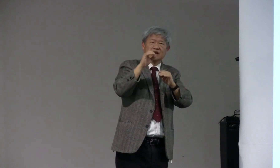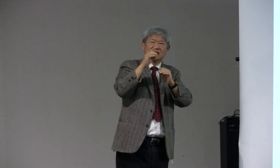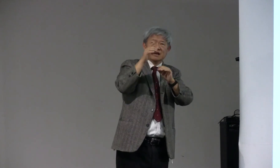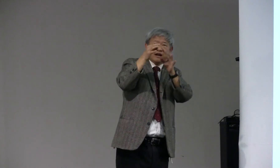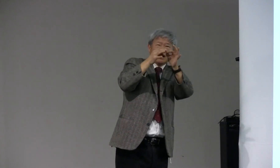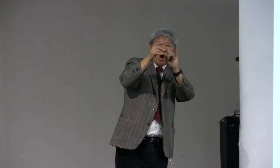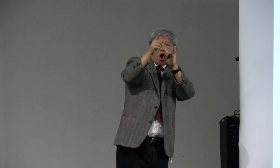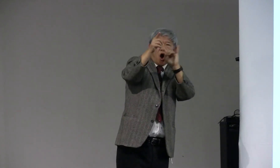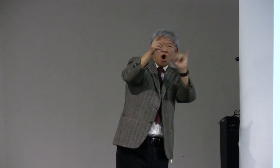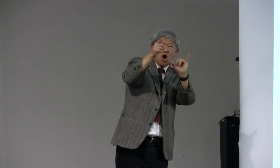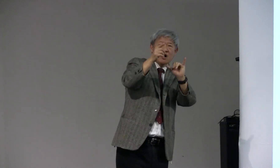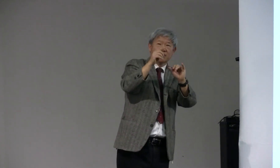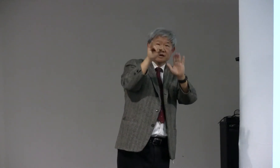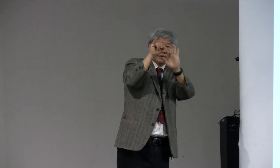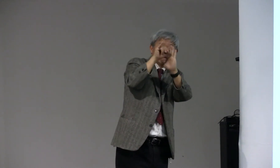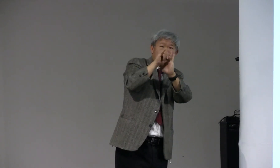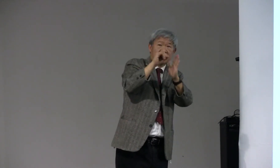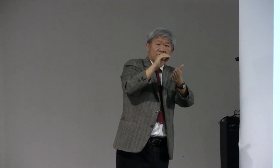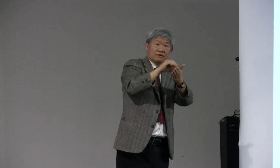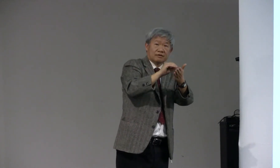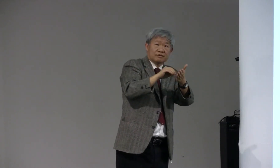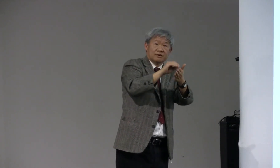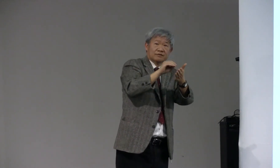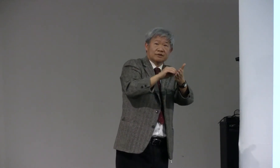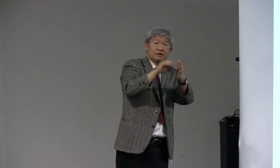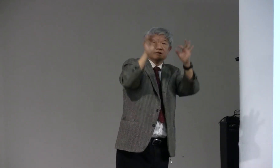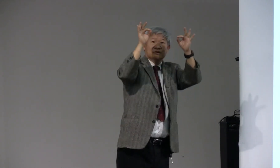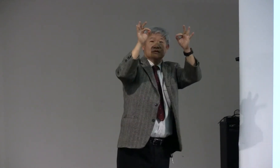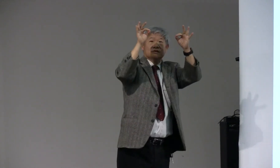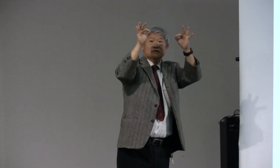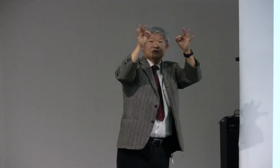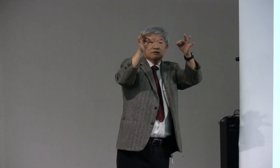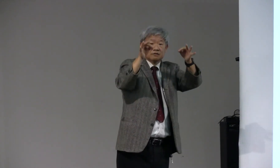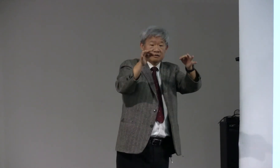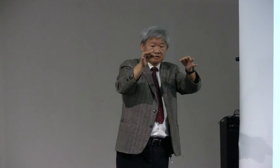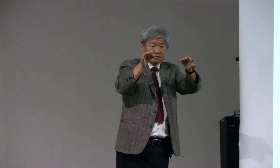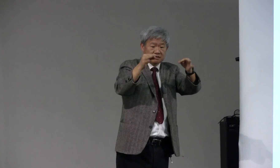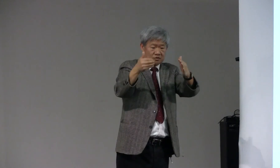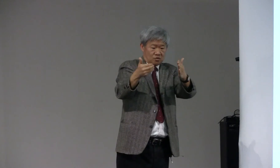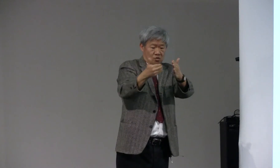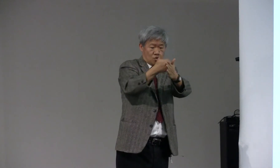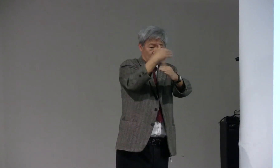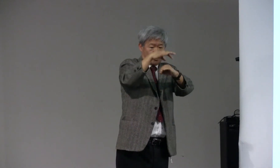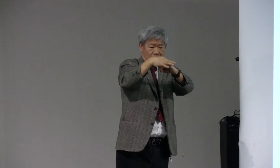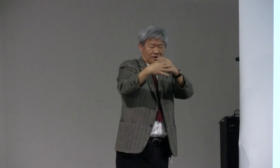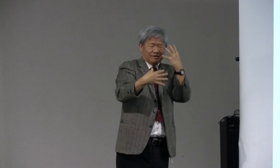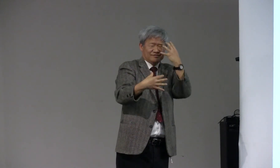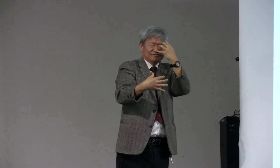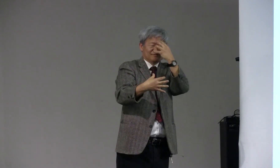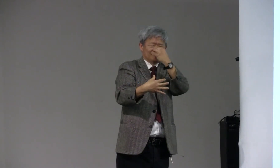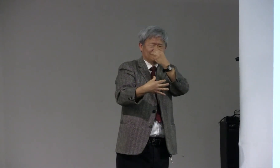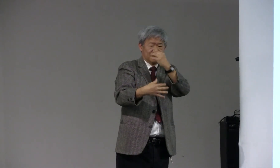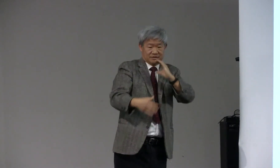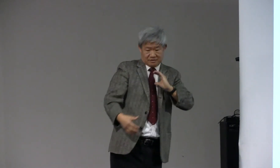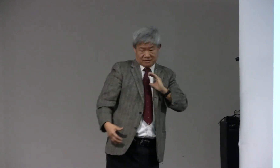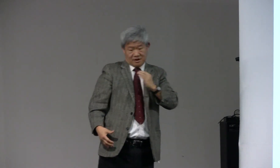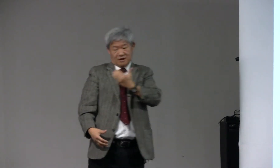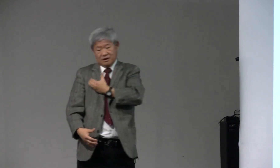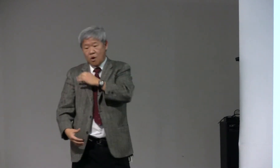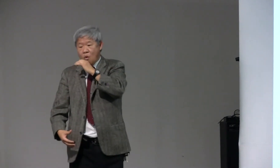wrote describing what it looked like. And he wrote down the measurements. The new